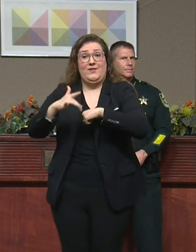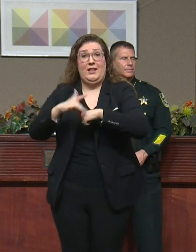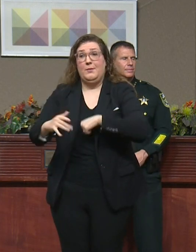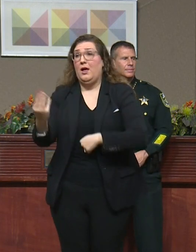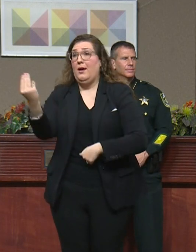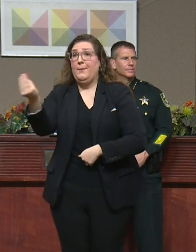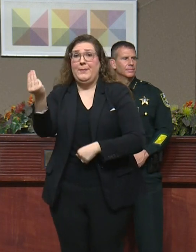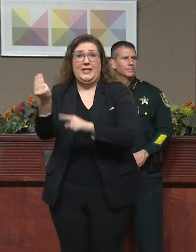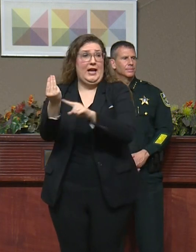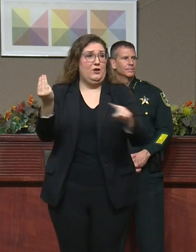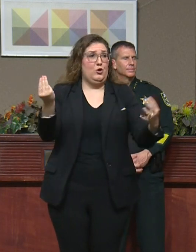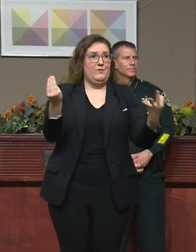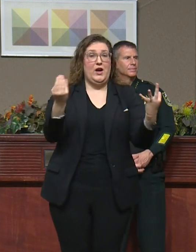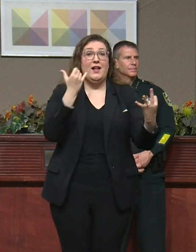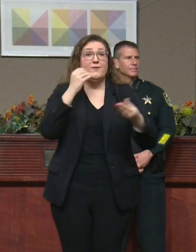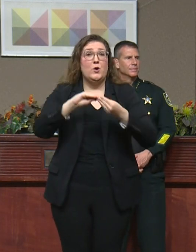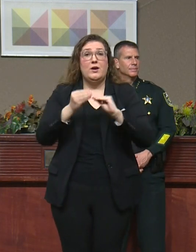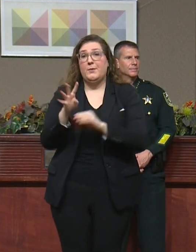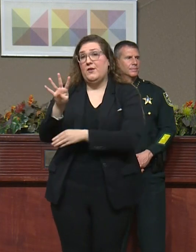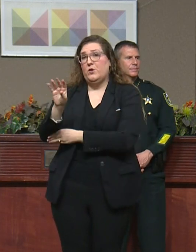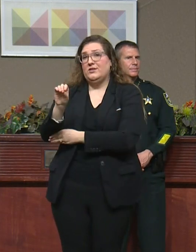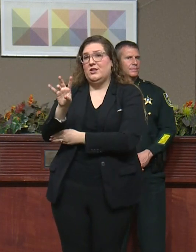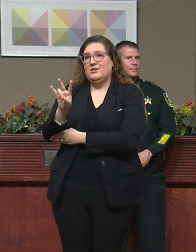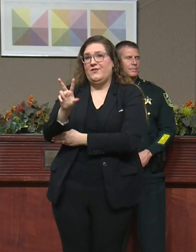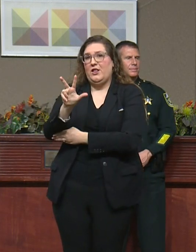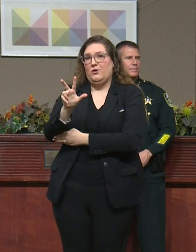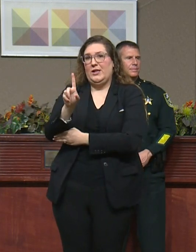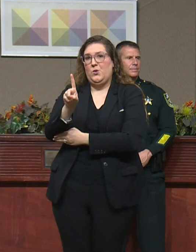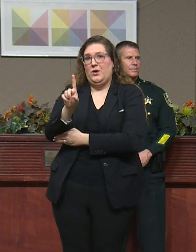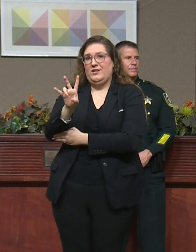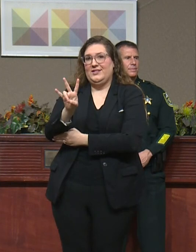Friday. Phone number is